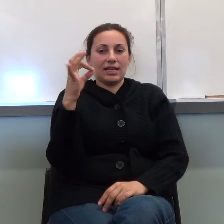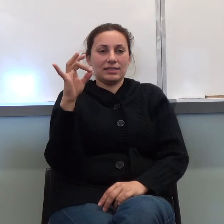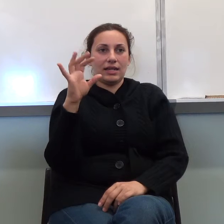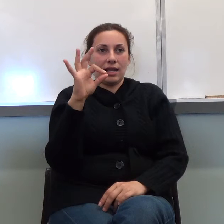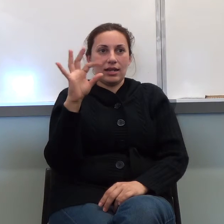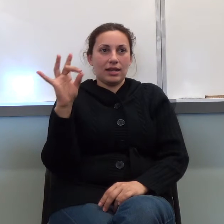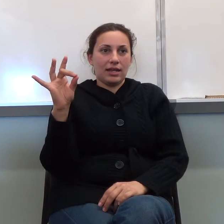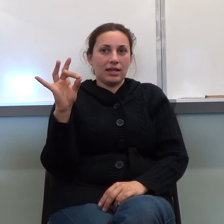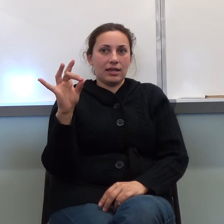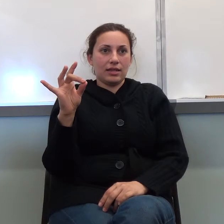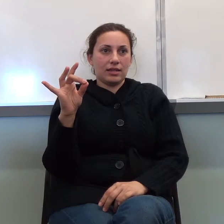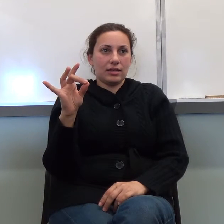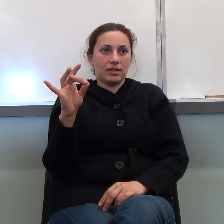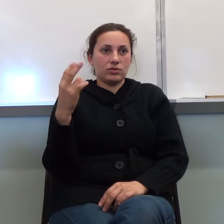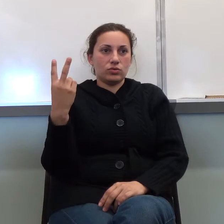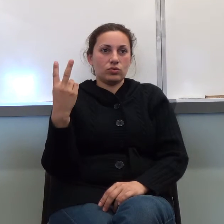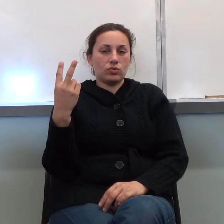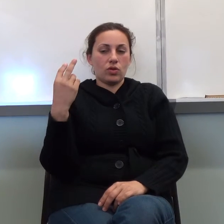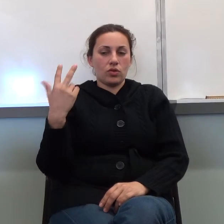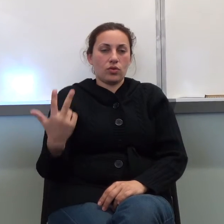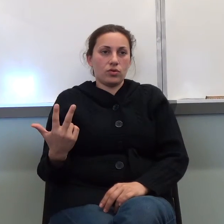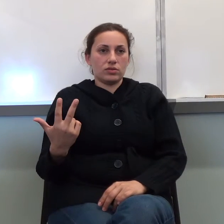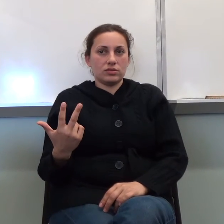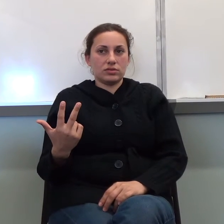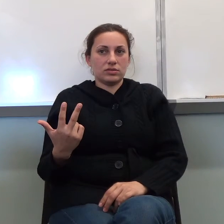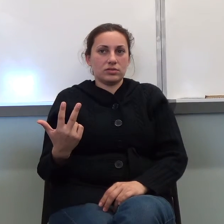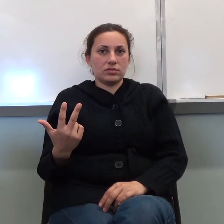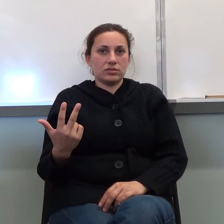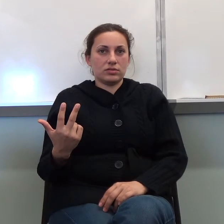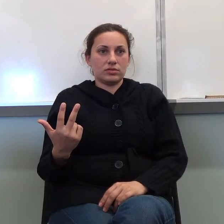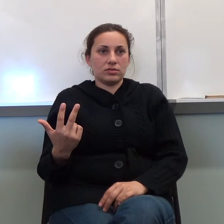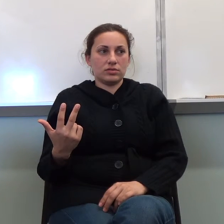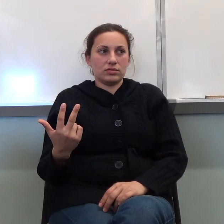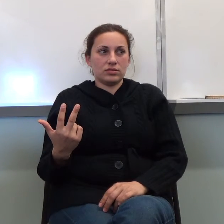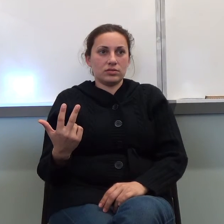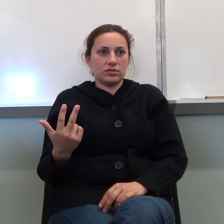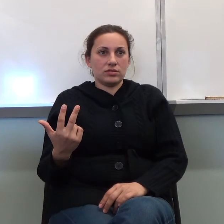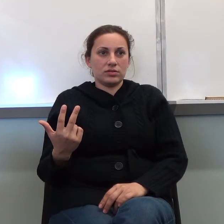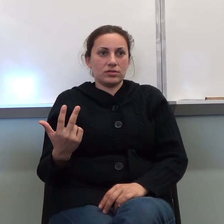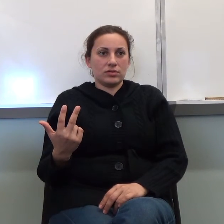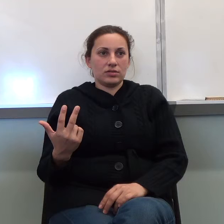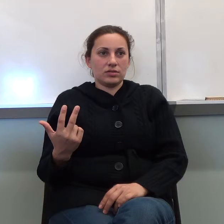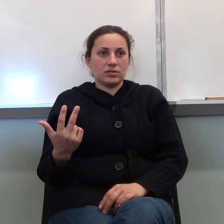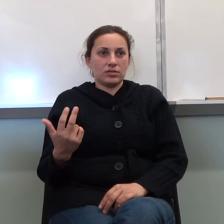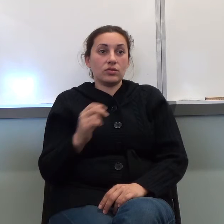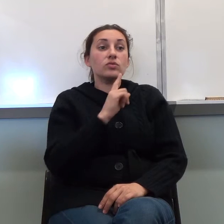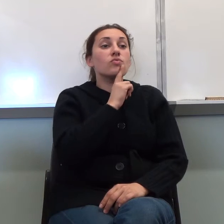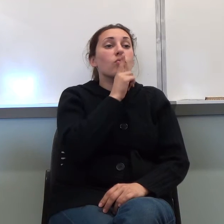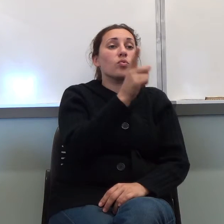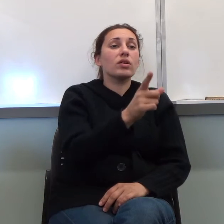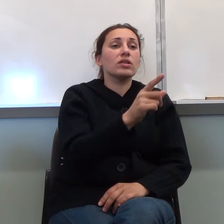plus 2/3. Okay. So it's 200/3